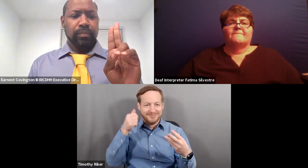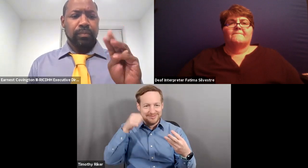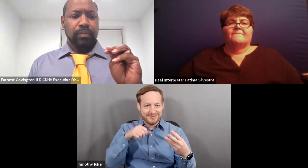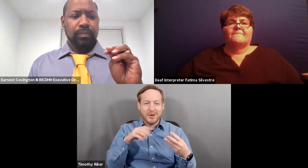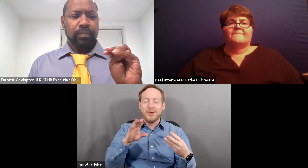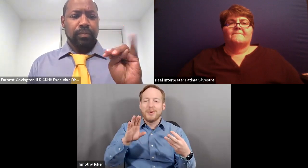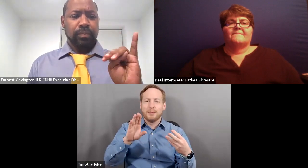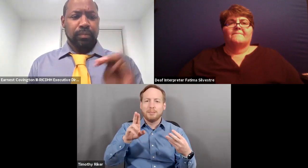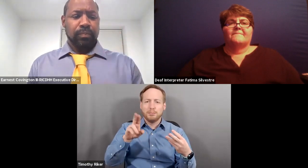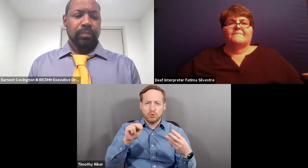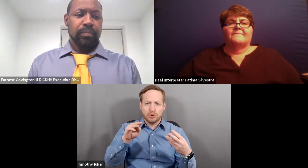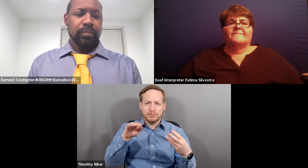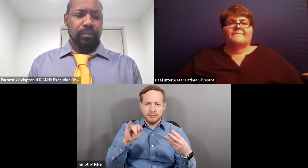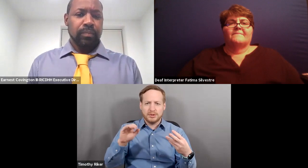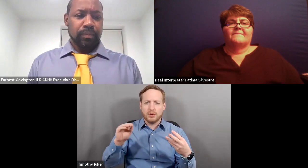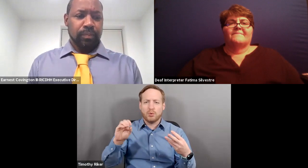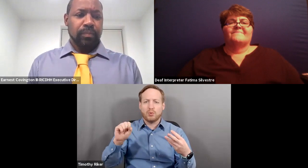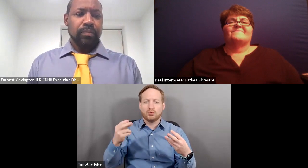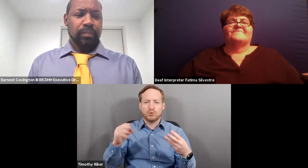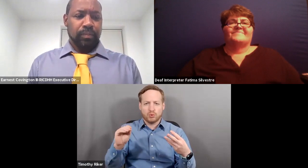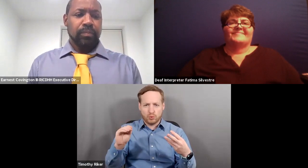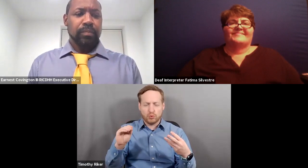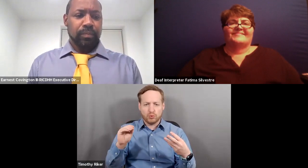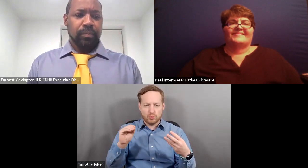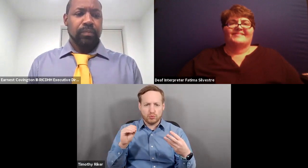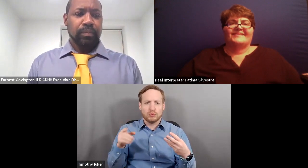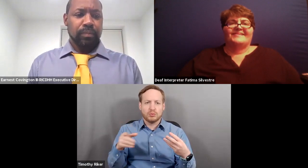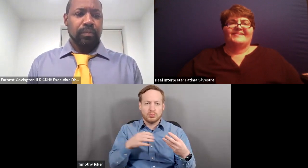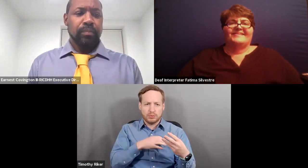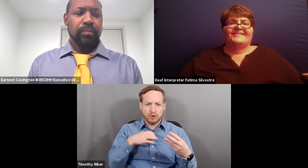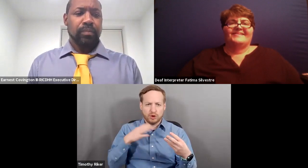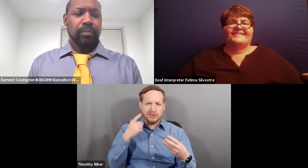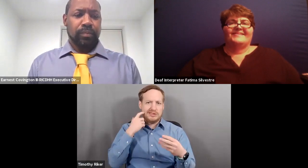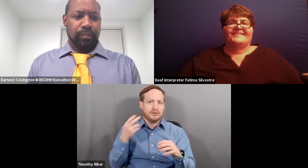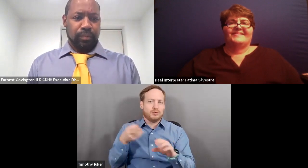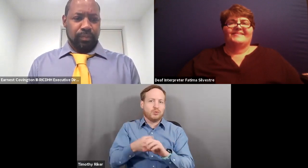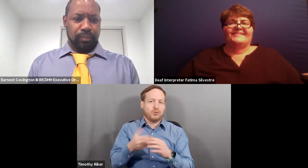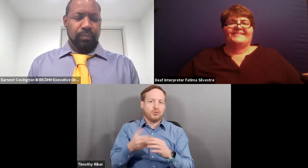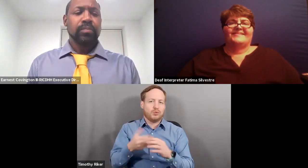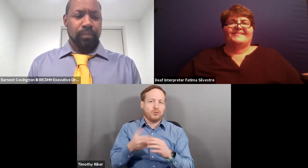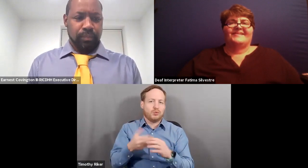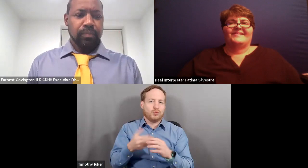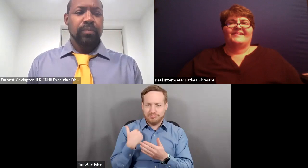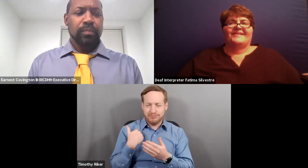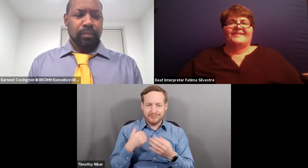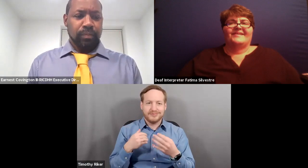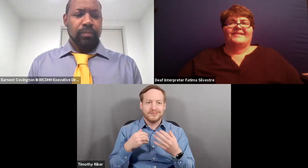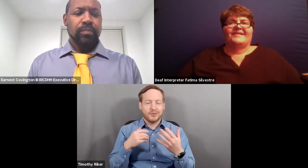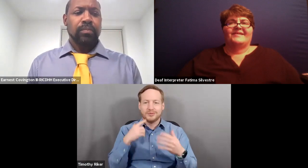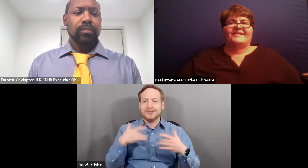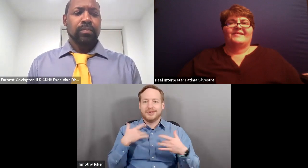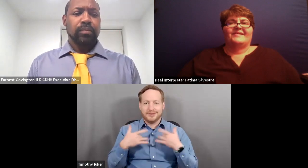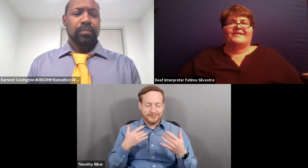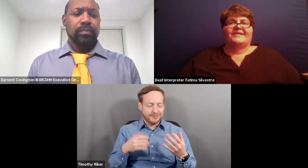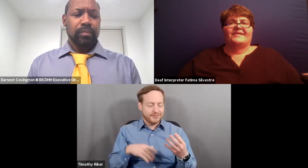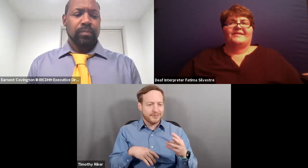Oh my gosh. Boonmi Boomy, right, Boomy. Osho. So Boomy Osho, she's she